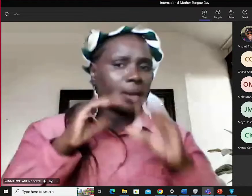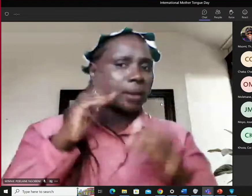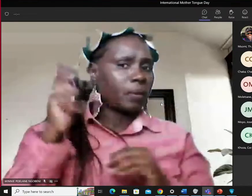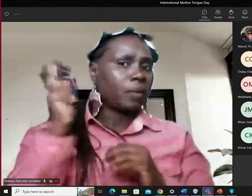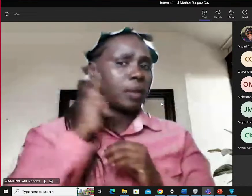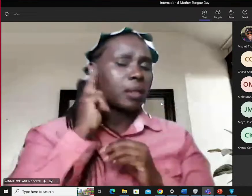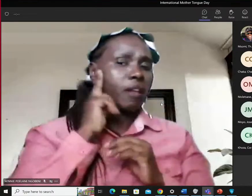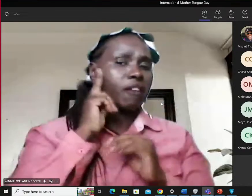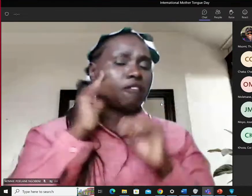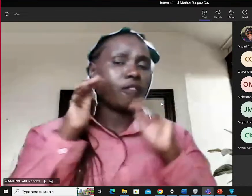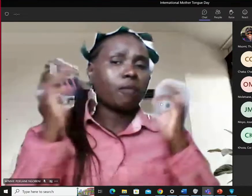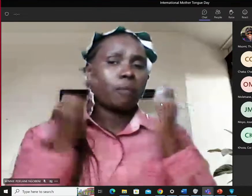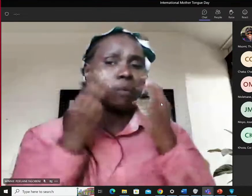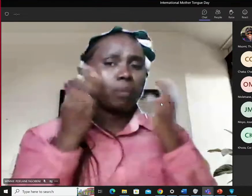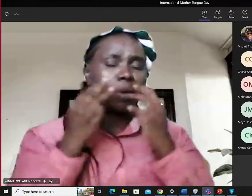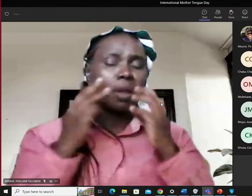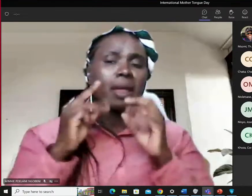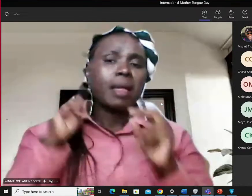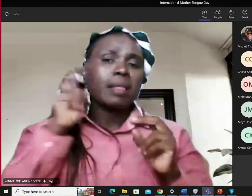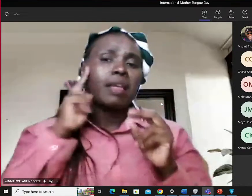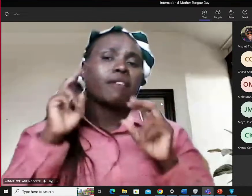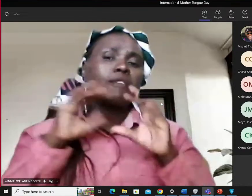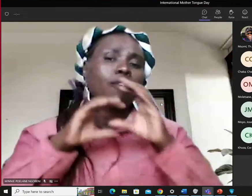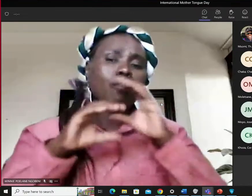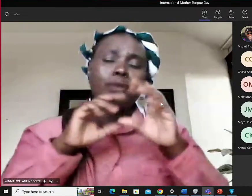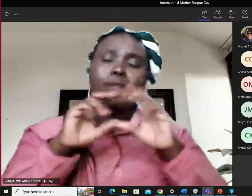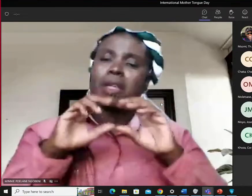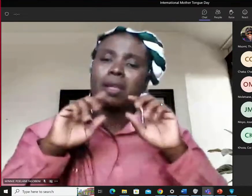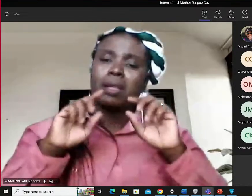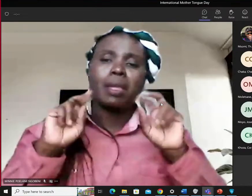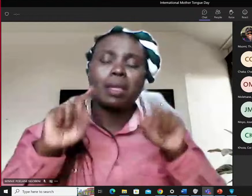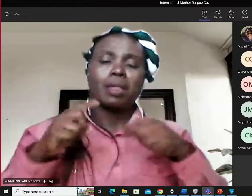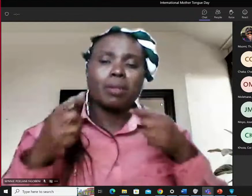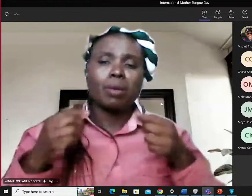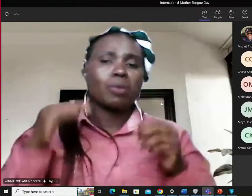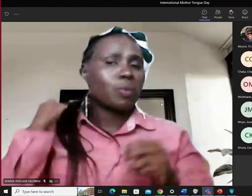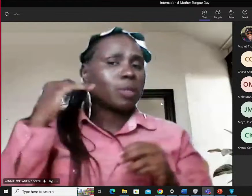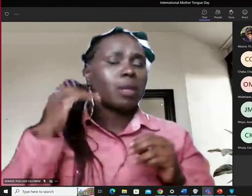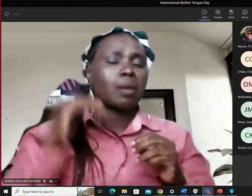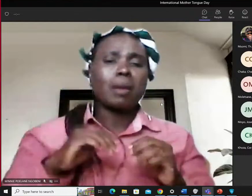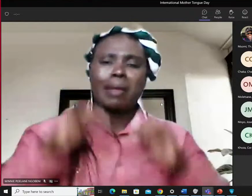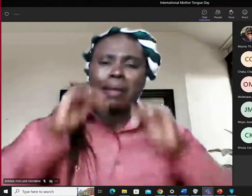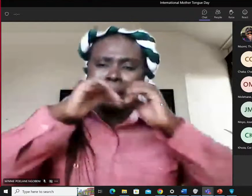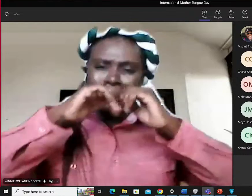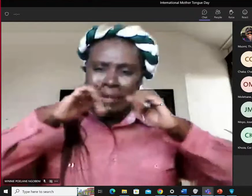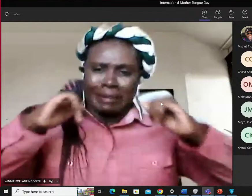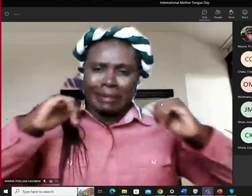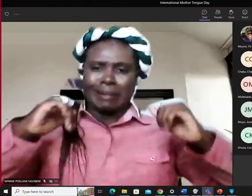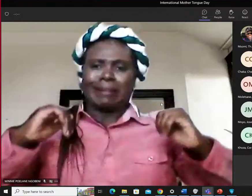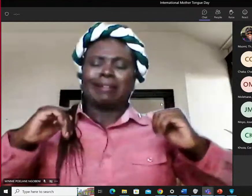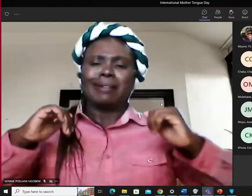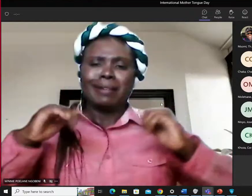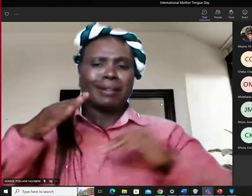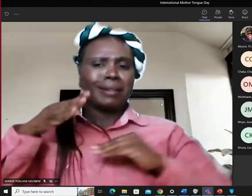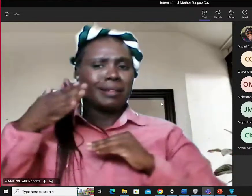could not communicate with the hearing. So there was a big separation between the two.